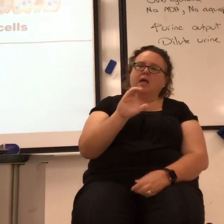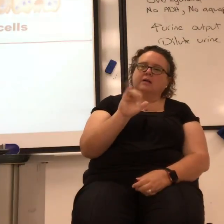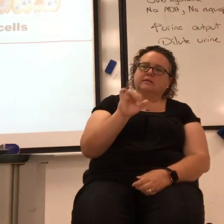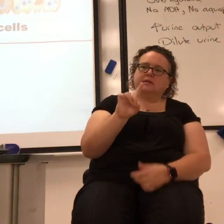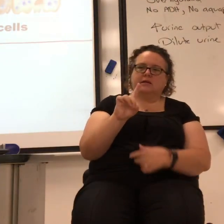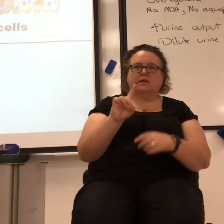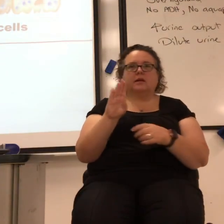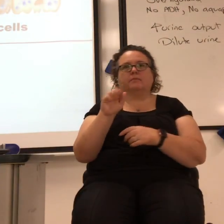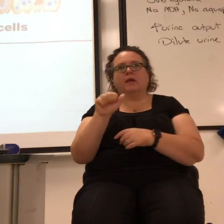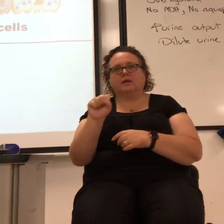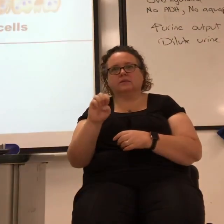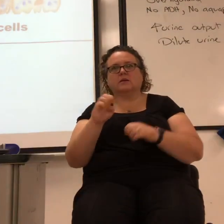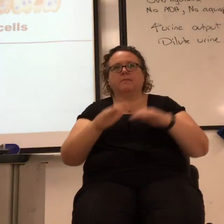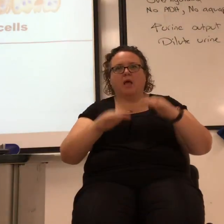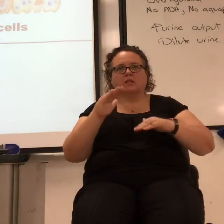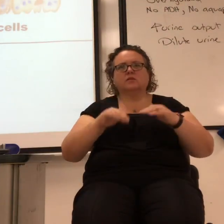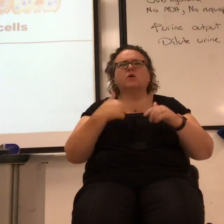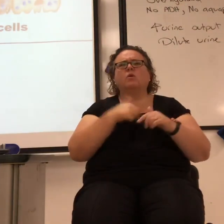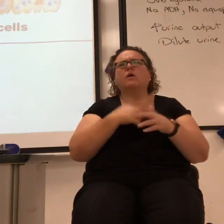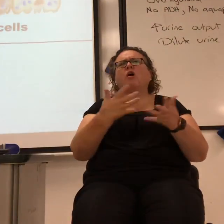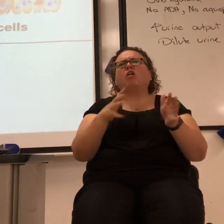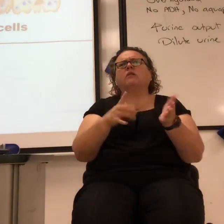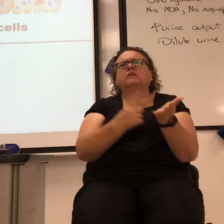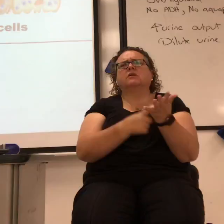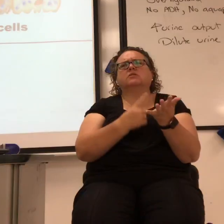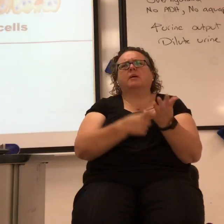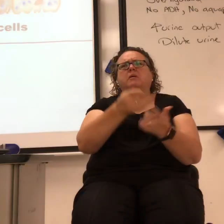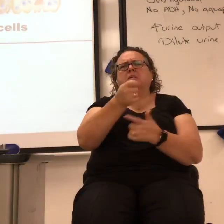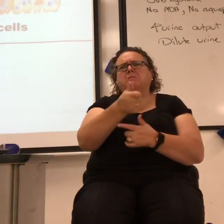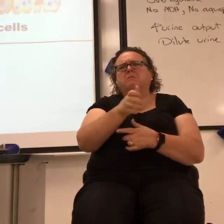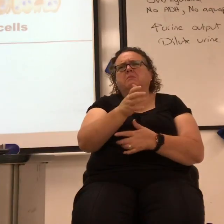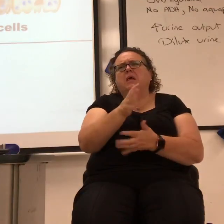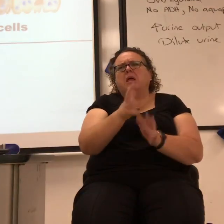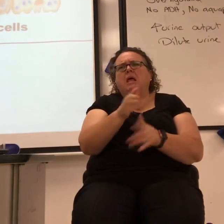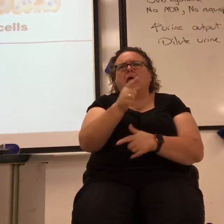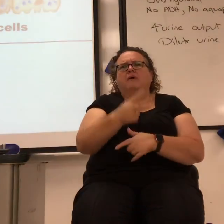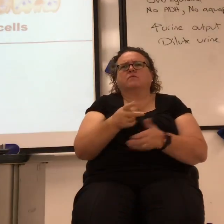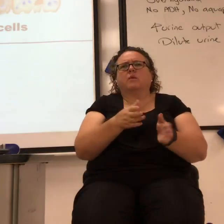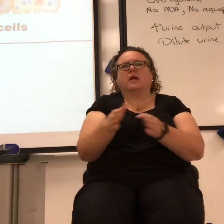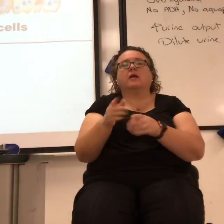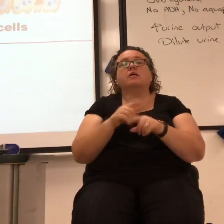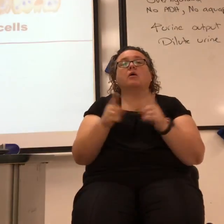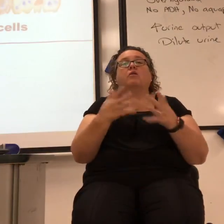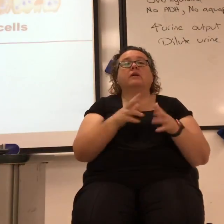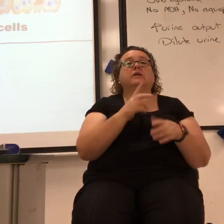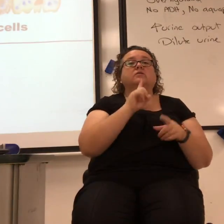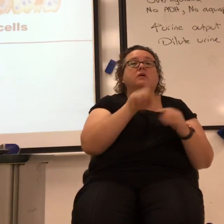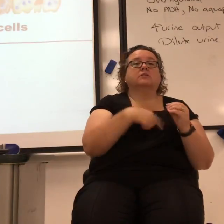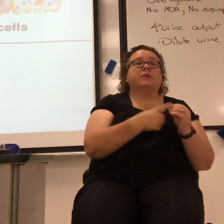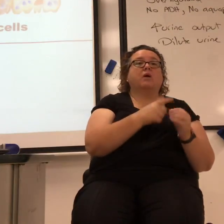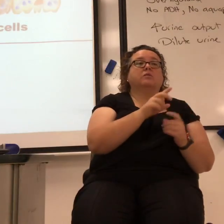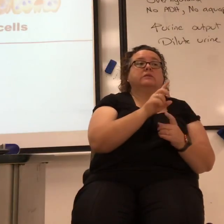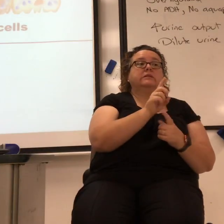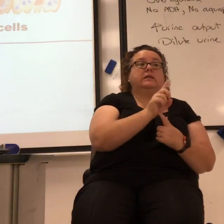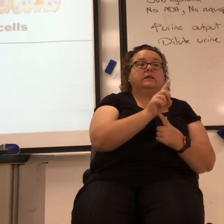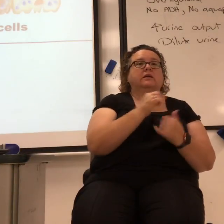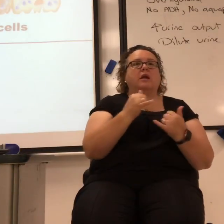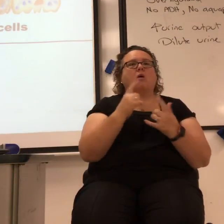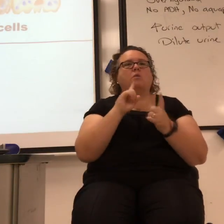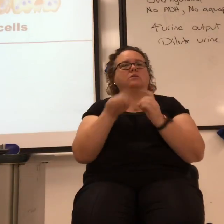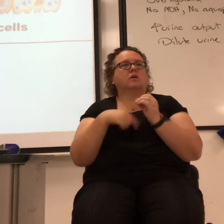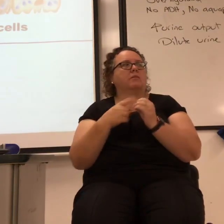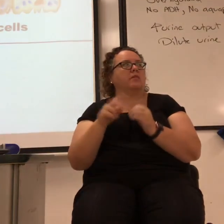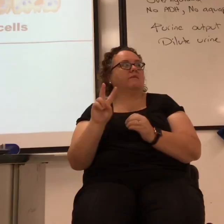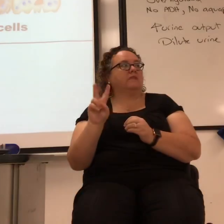talked about it halfway. I mentioned these cells, but now I want to talk about these cells. Talked about the A cells, now I want to talk about the B